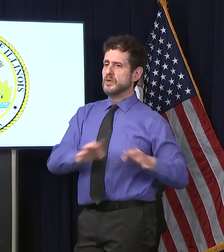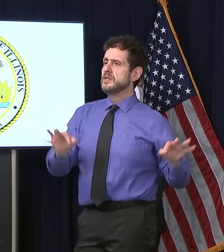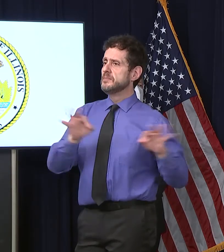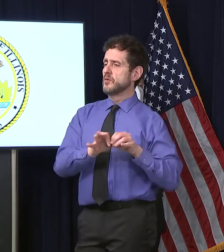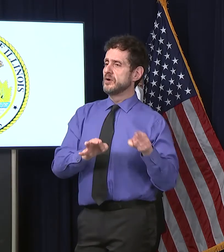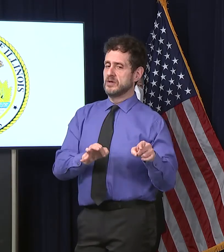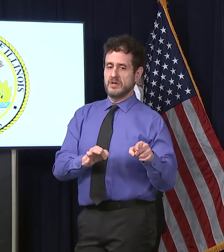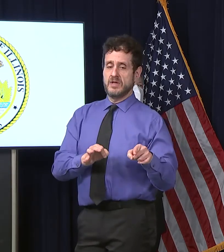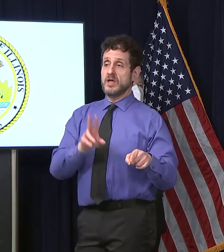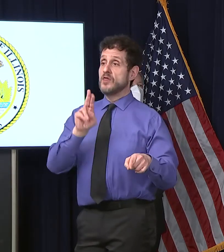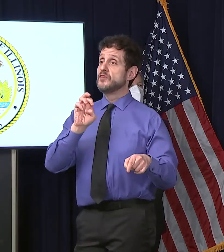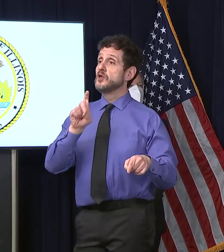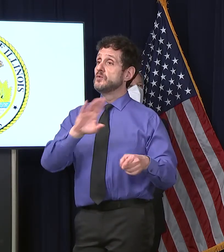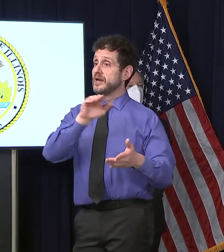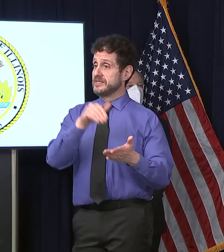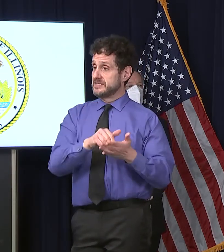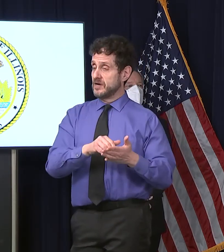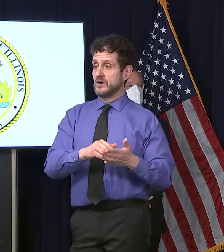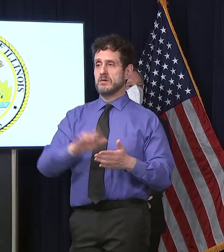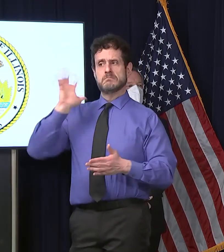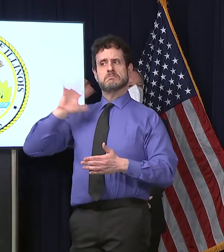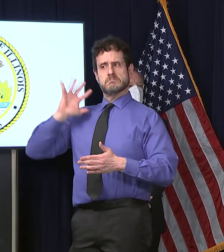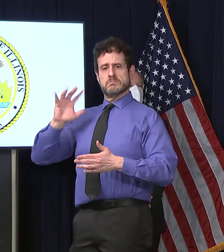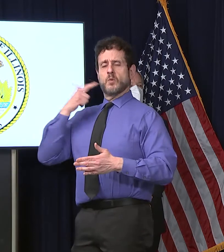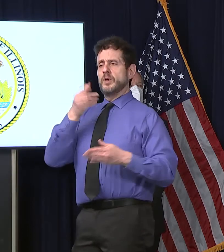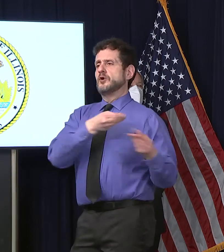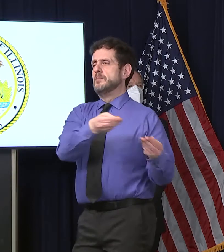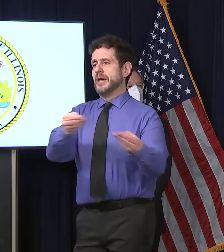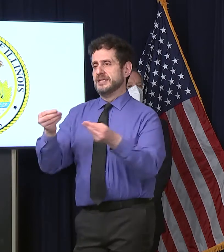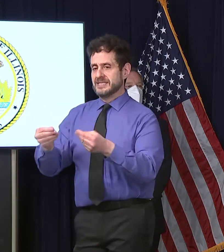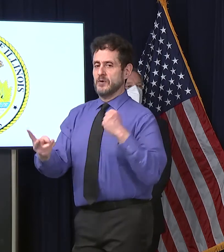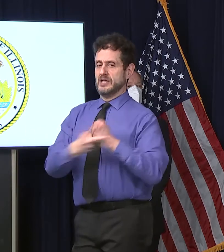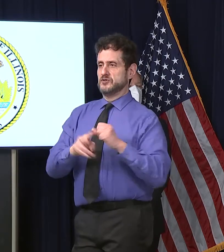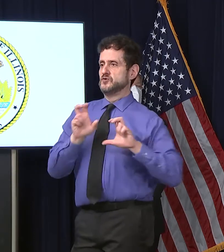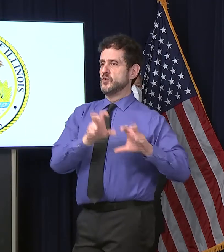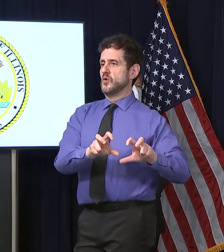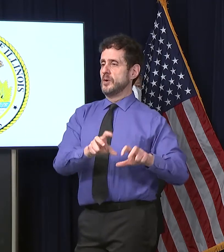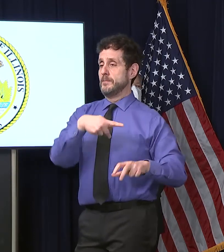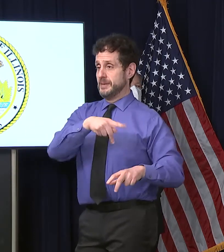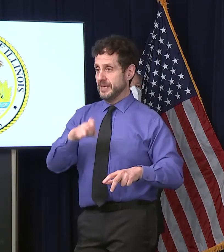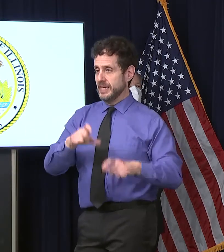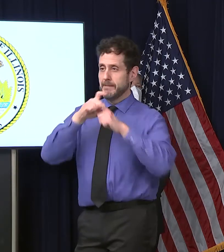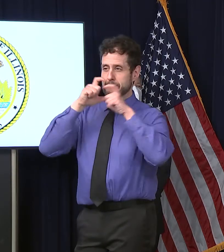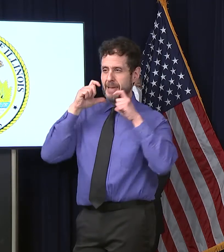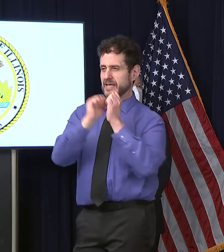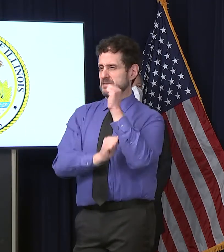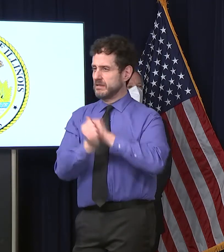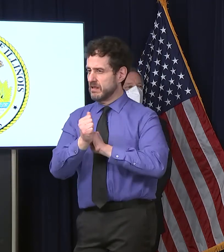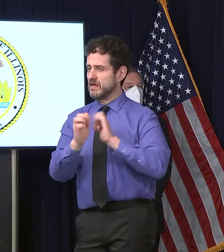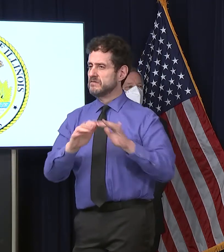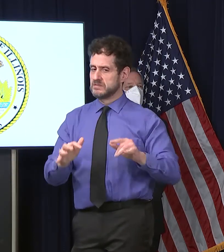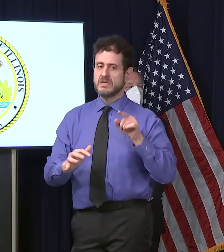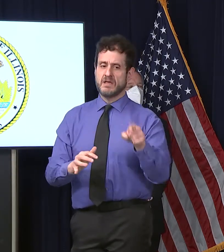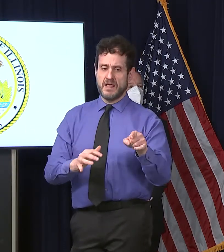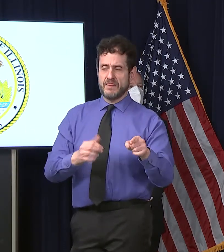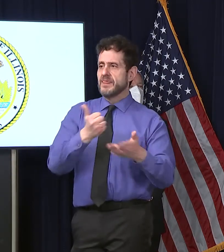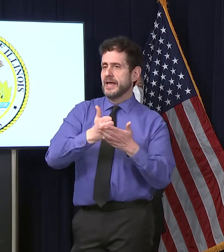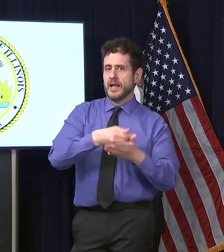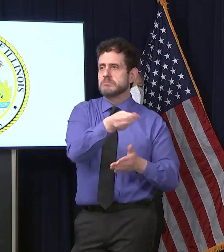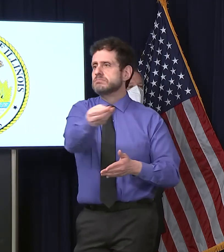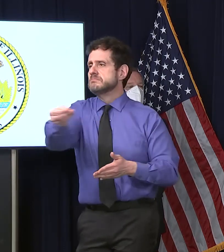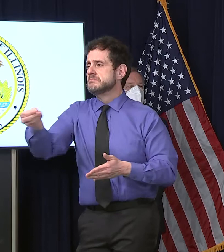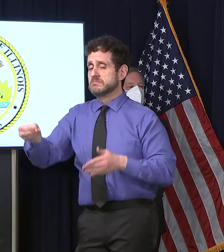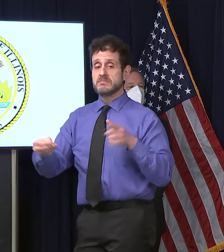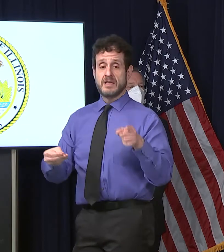a center where we could pass out and store PPE and other necessary items. They were a